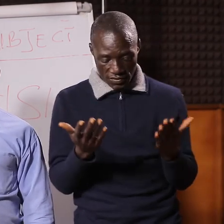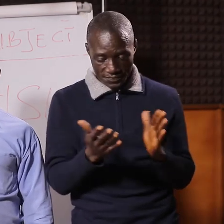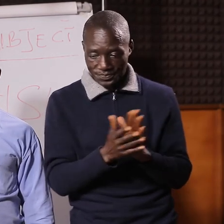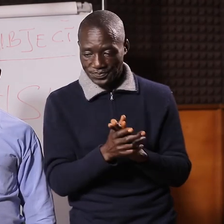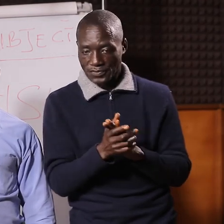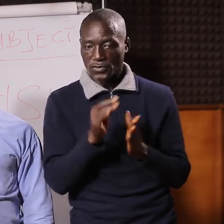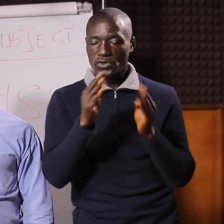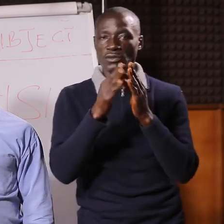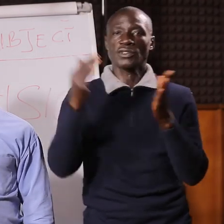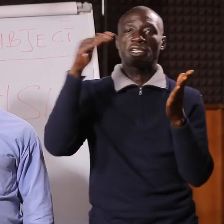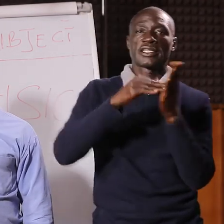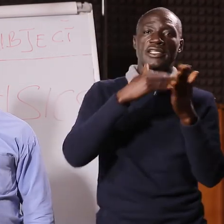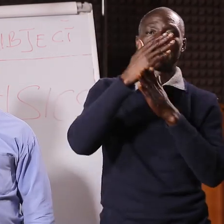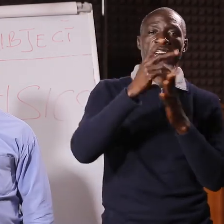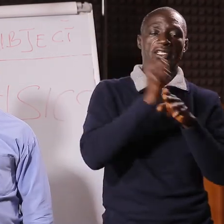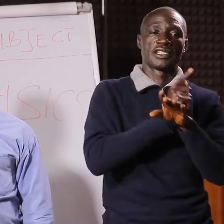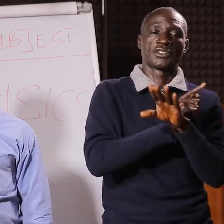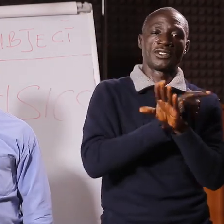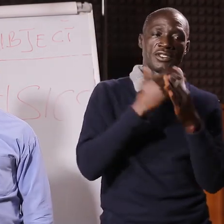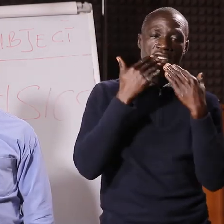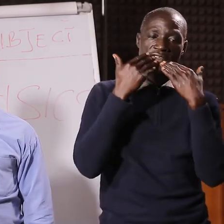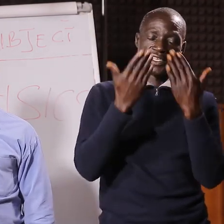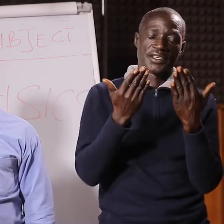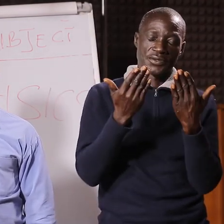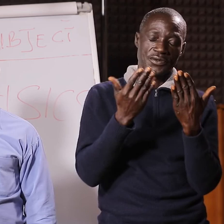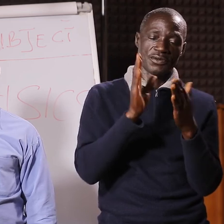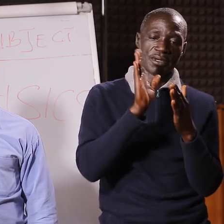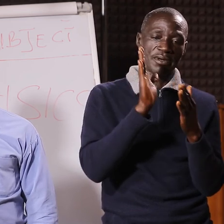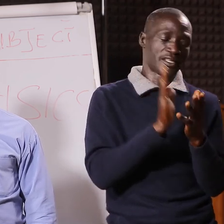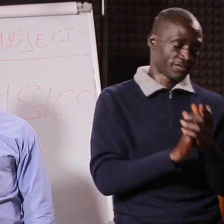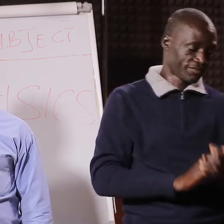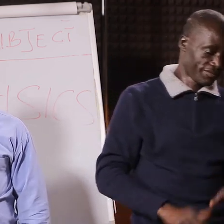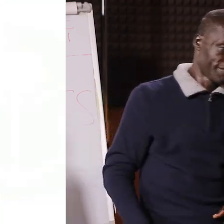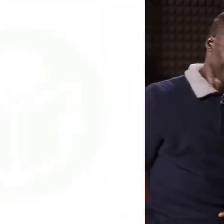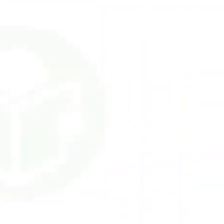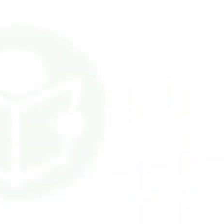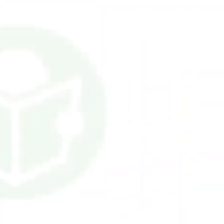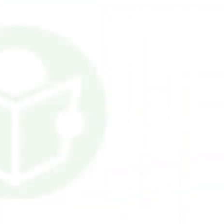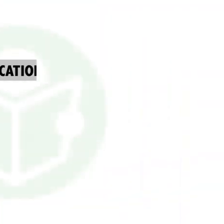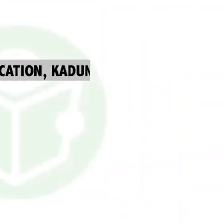We meet in our next lesson. Once again, I remain Napoleon Kure. Thank you.